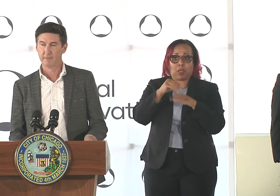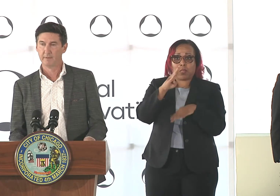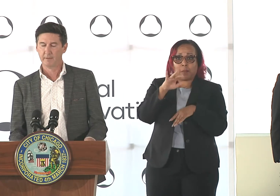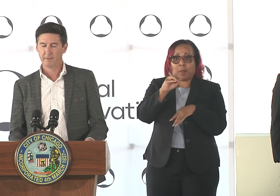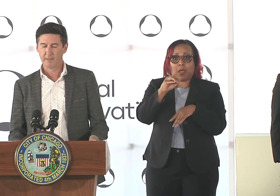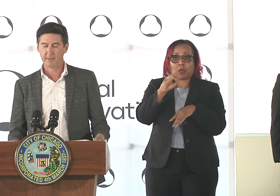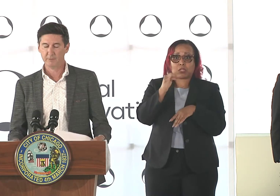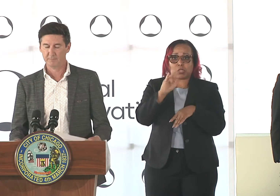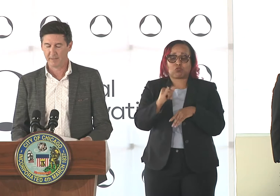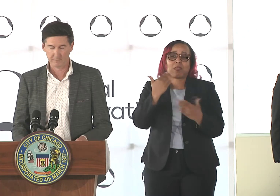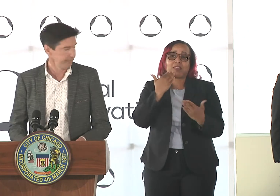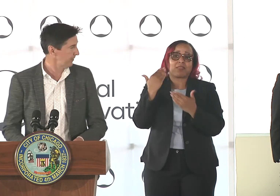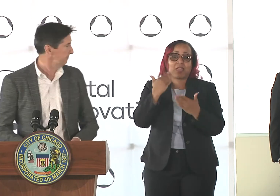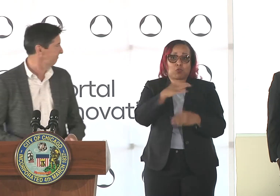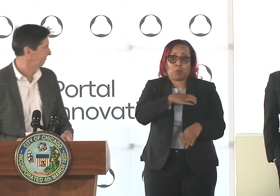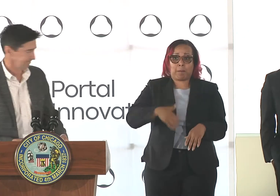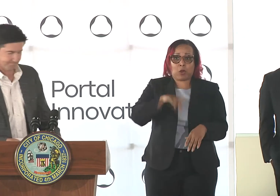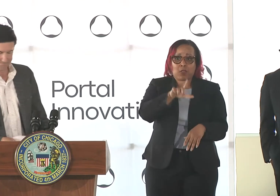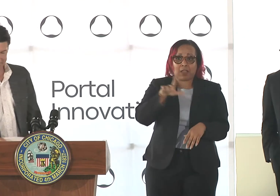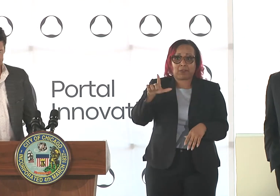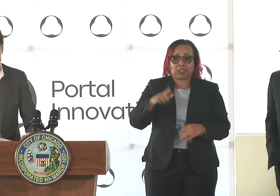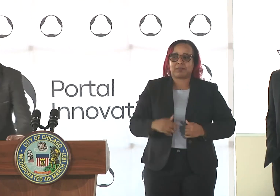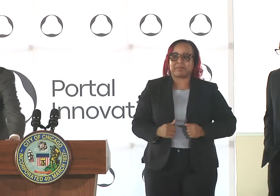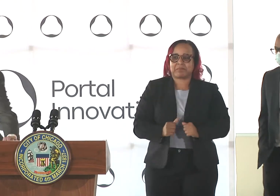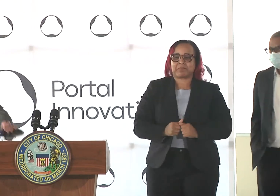biocentury. Thank you, Mayor Lightfoot.